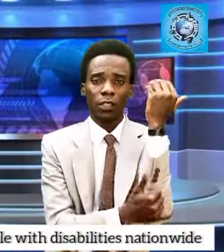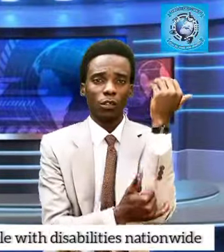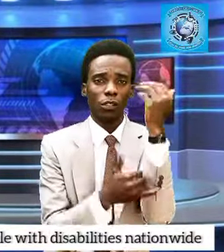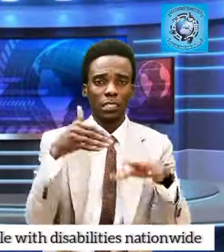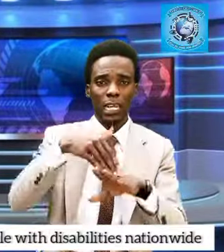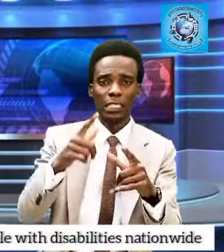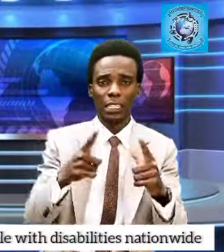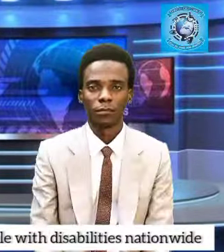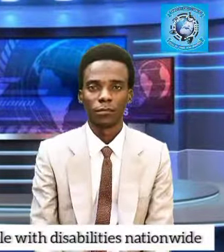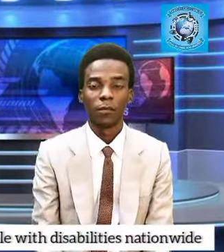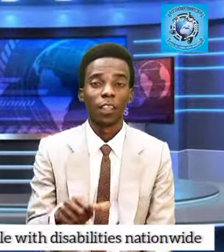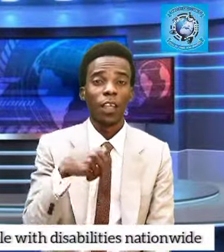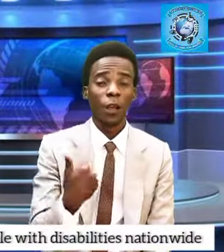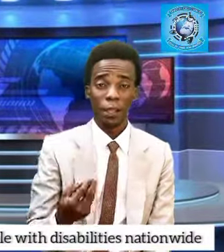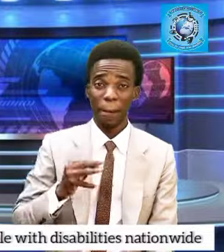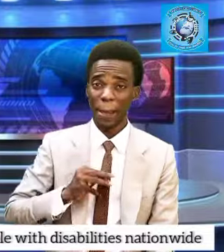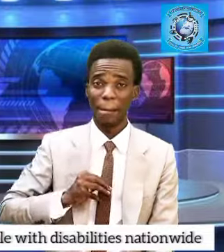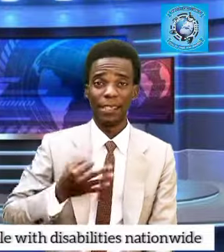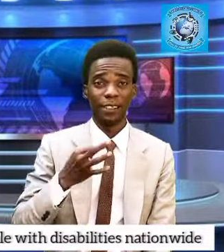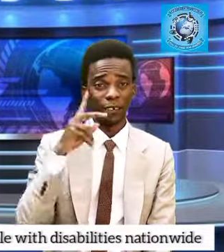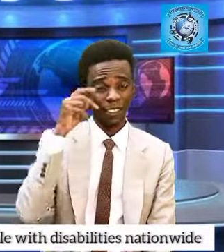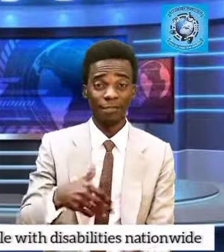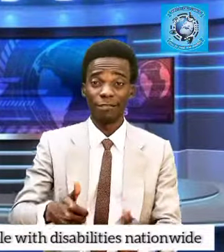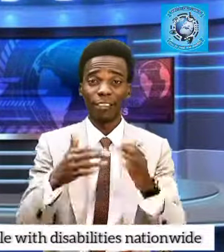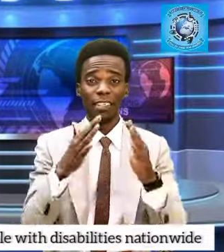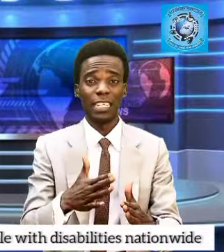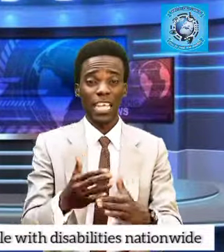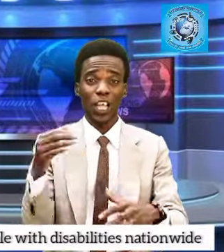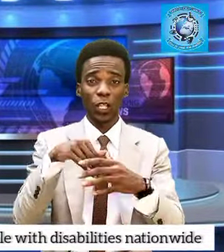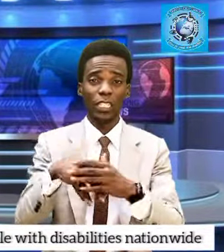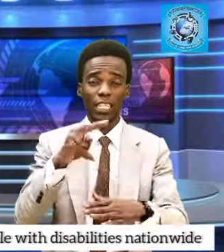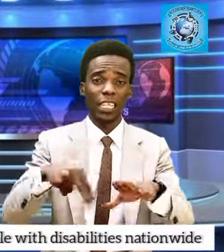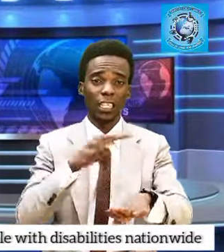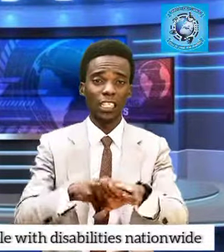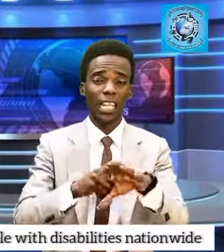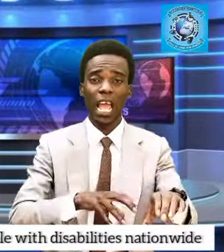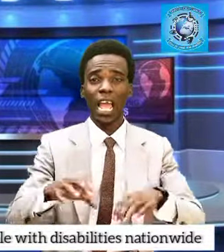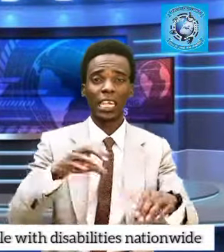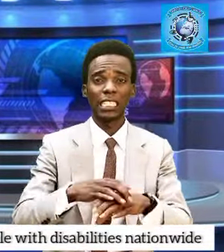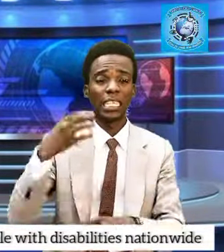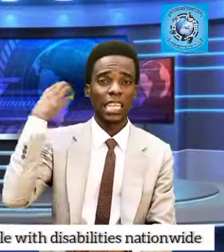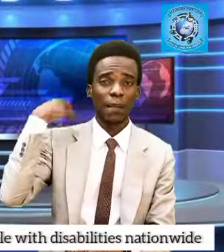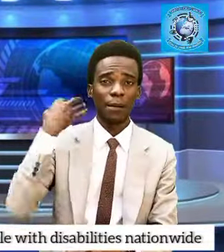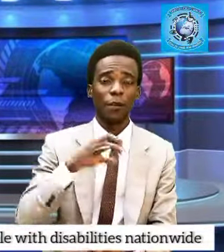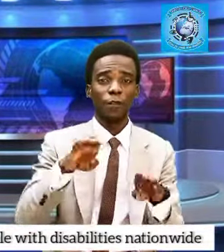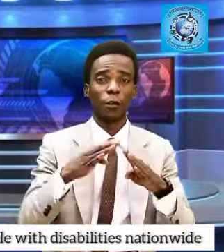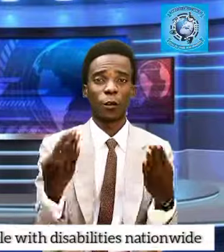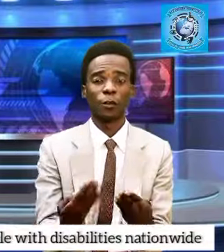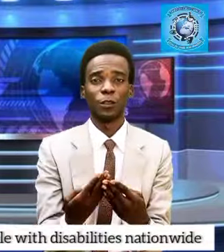large. Other members of the entourage include the National Acting Chairperson of the